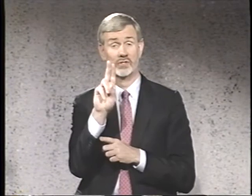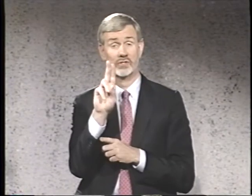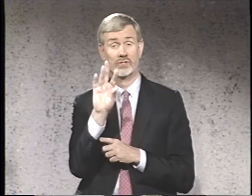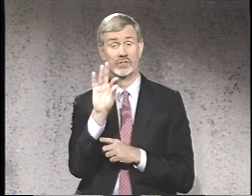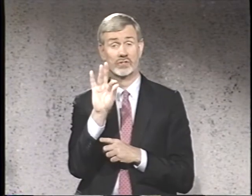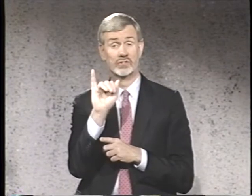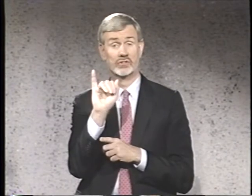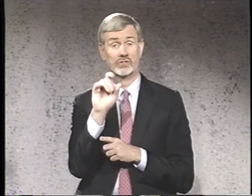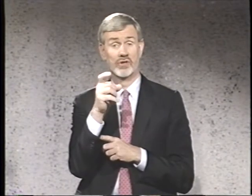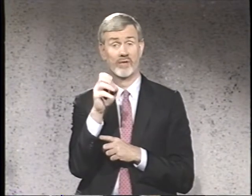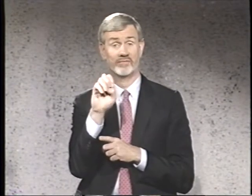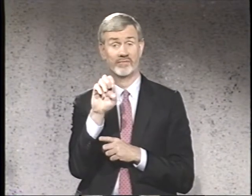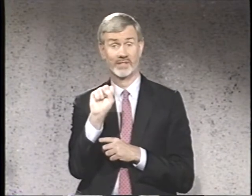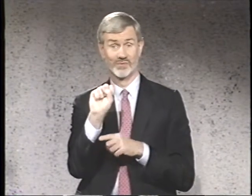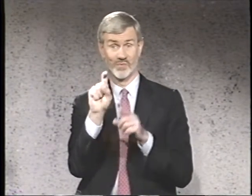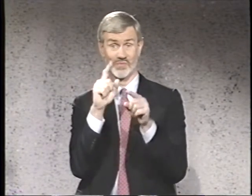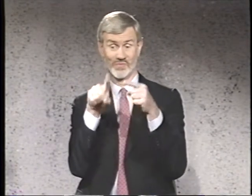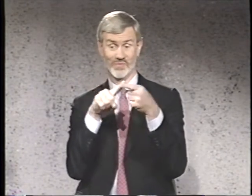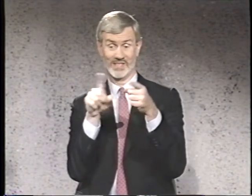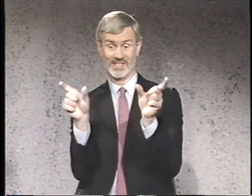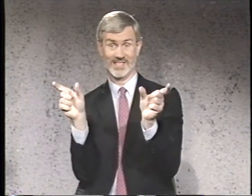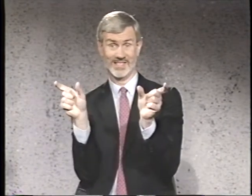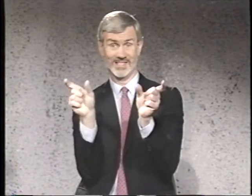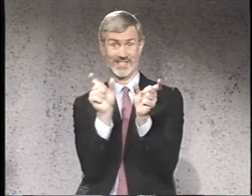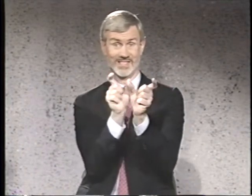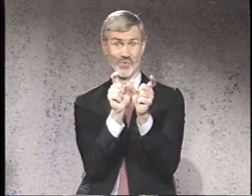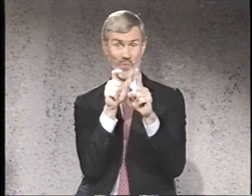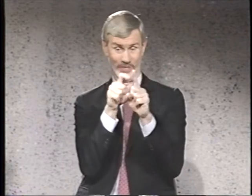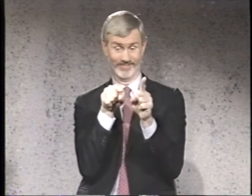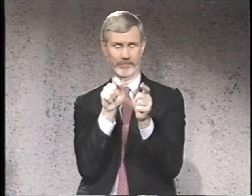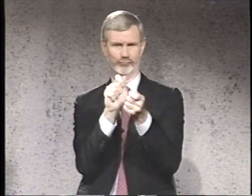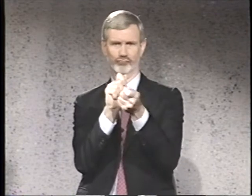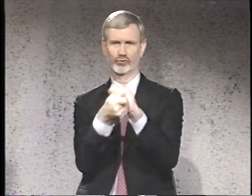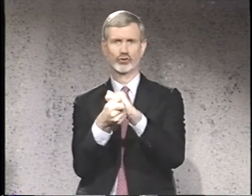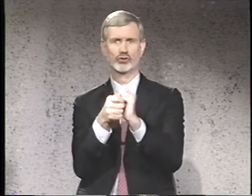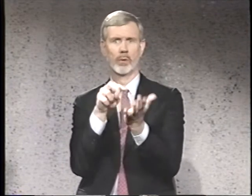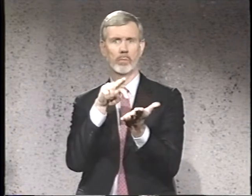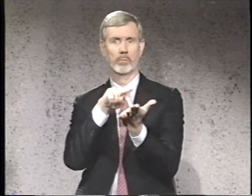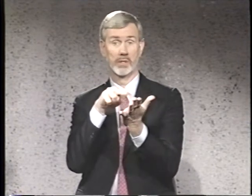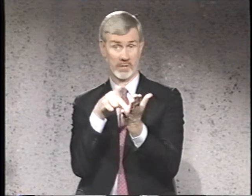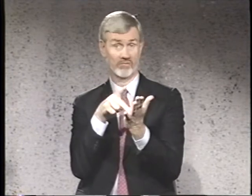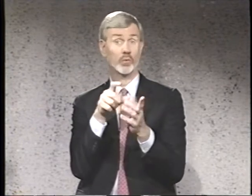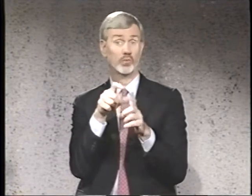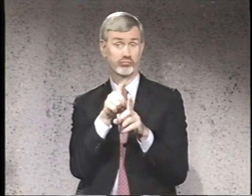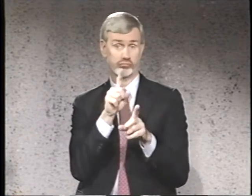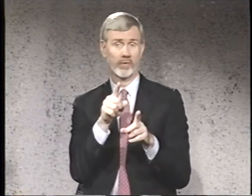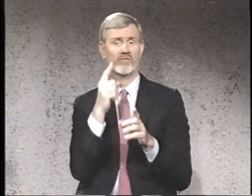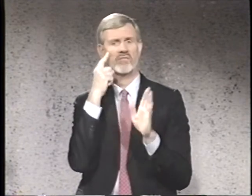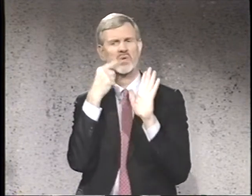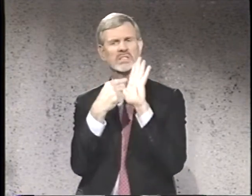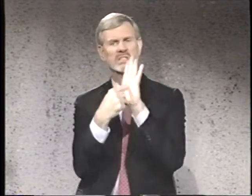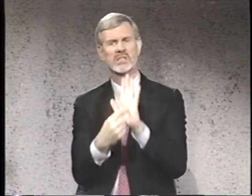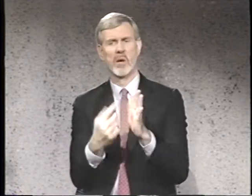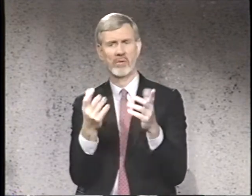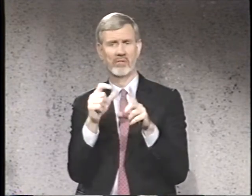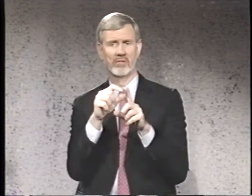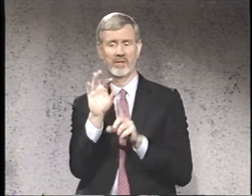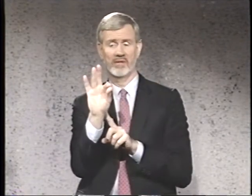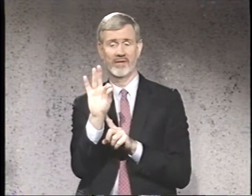Some suffixes, when added to a word, change the meaning of the word. For example, the